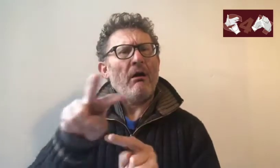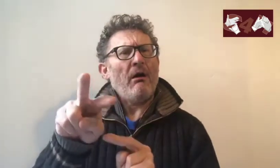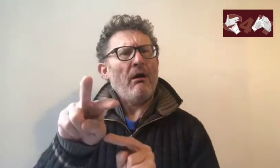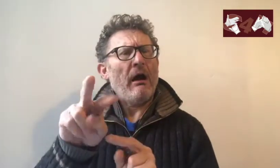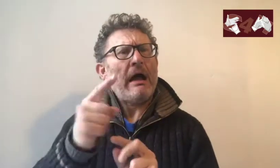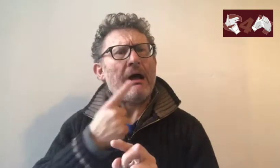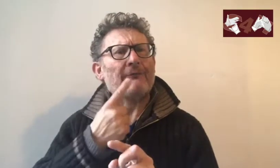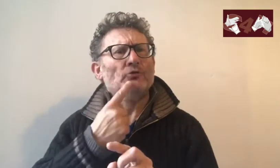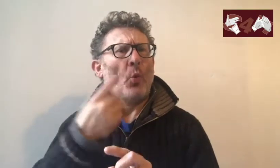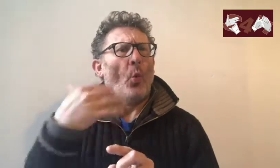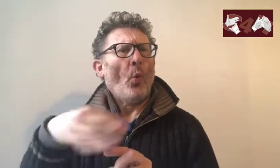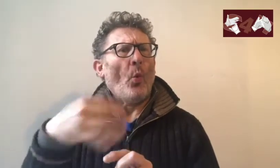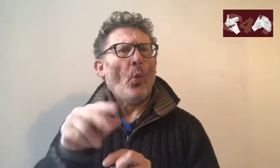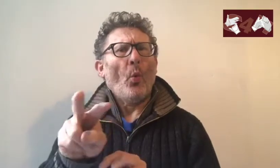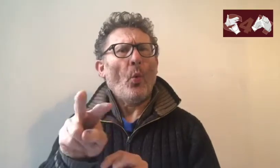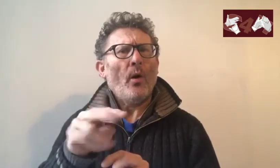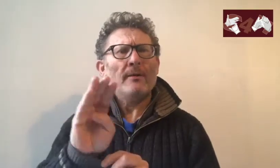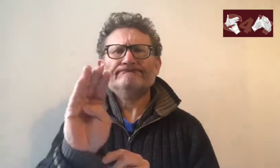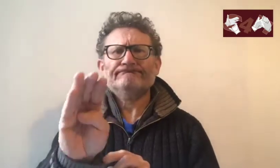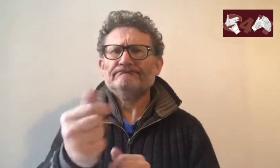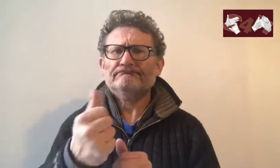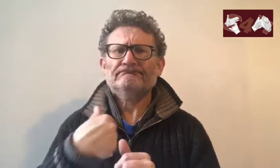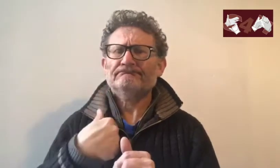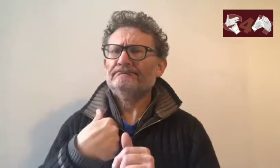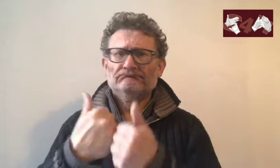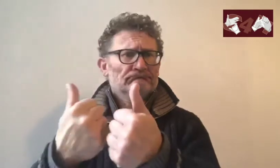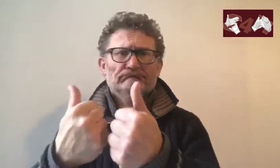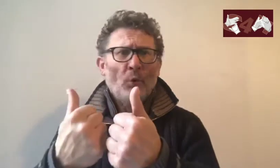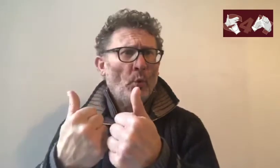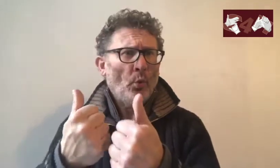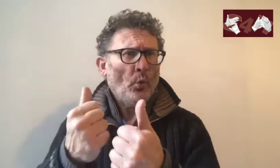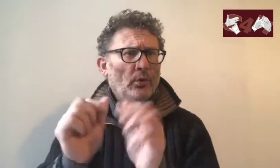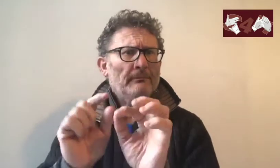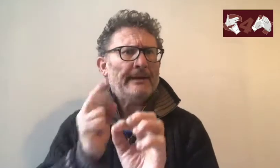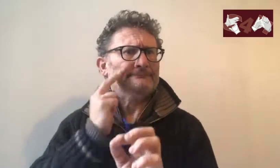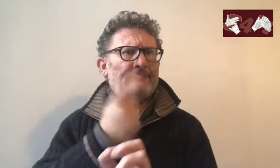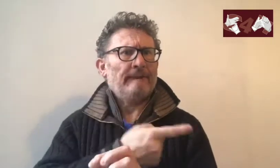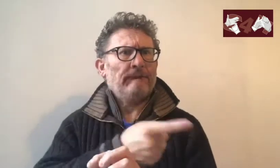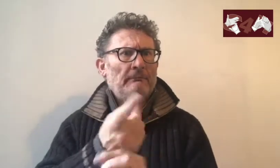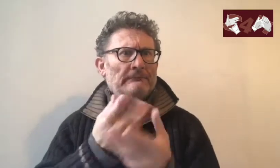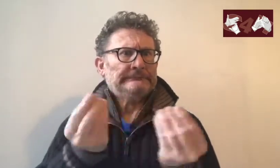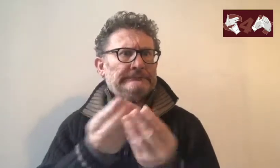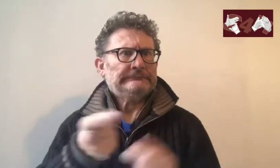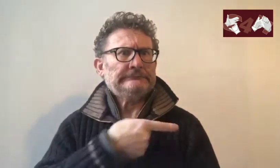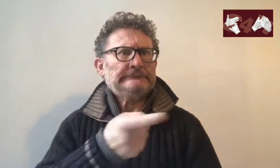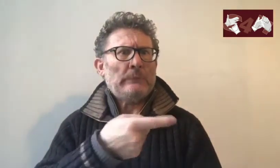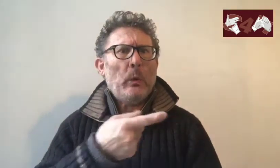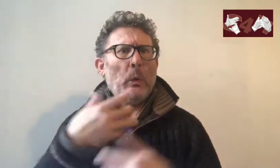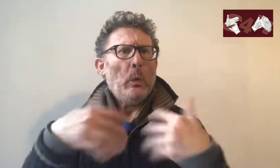to the call, and the information that I got from that was so good. And I contacted them just saying, deaf people